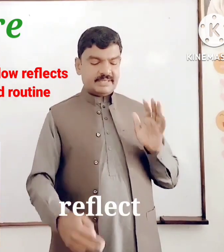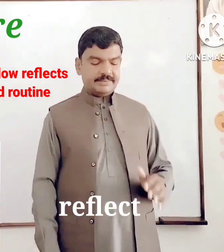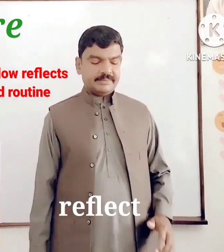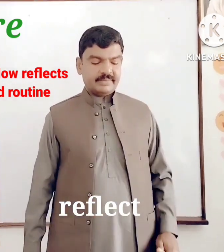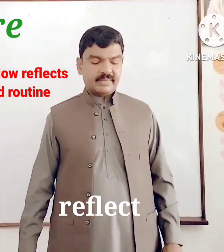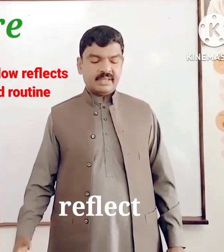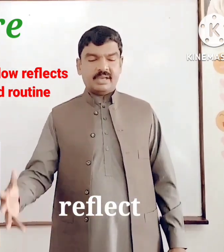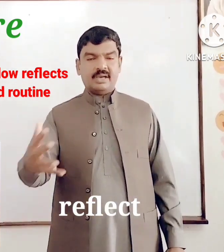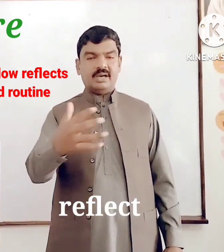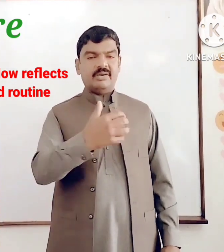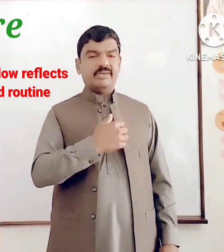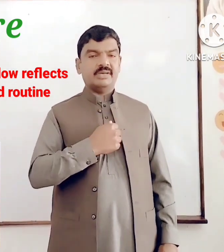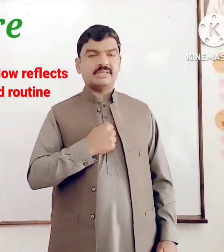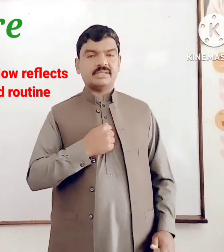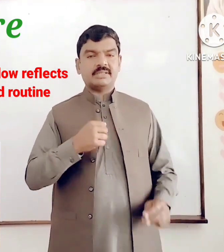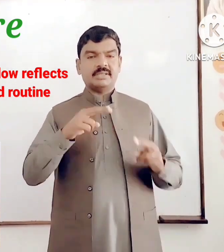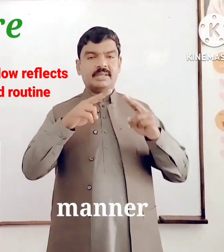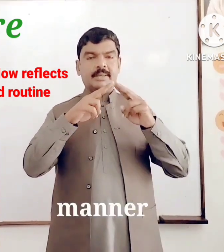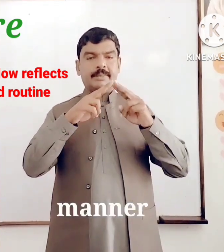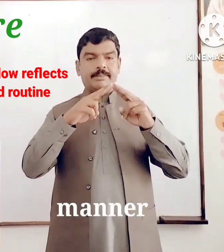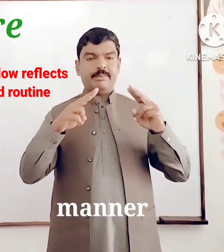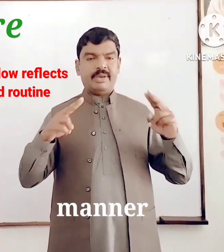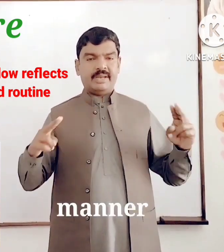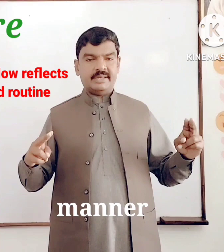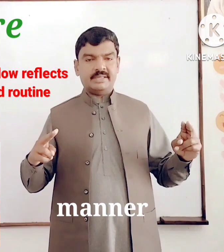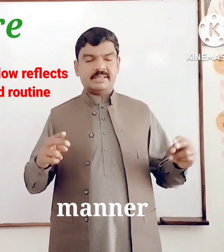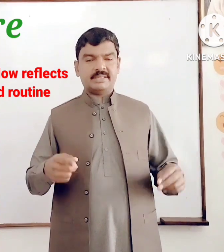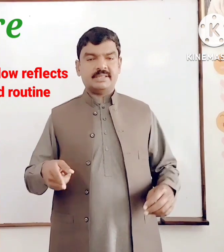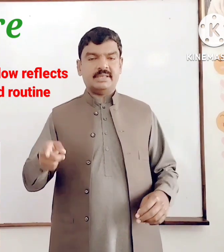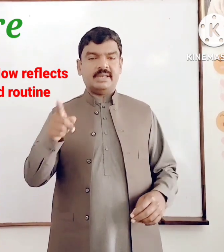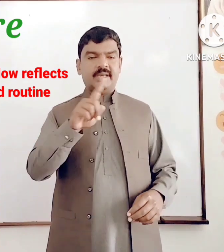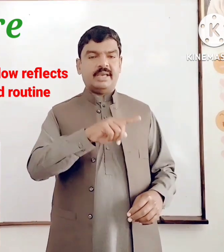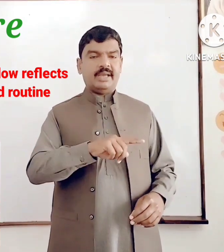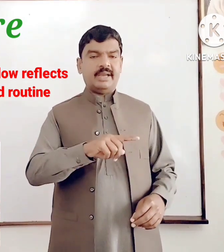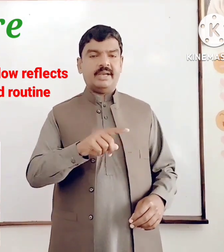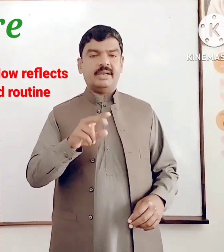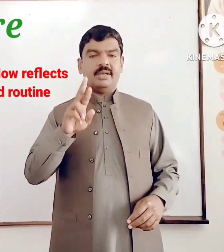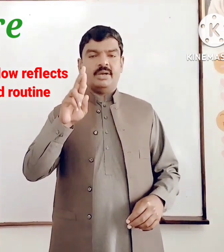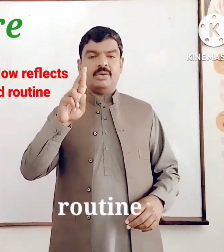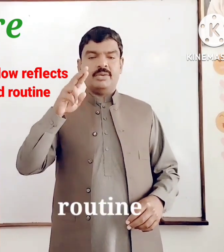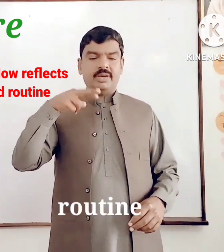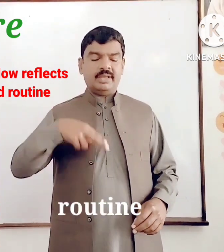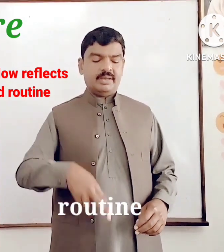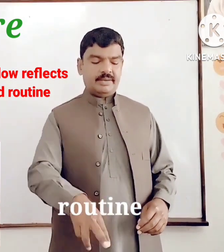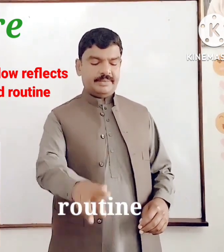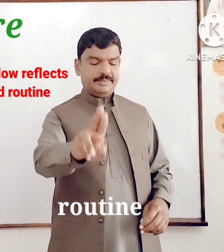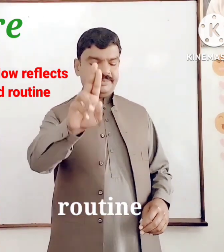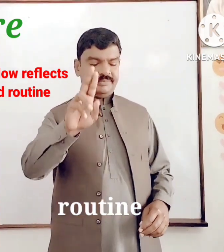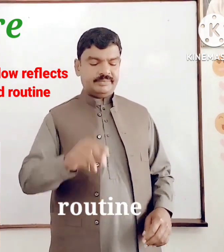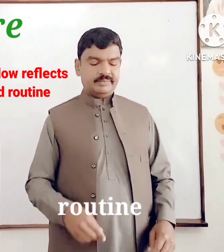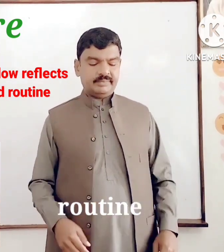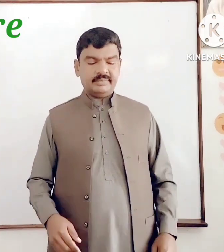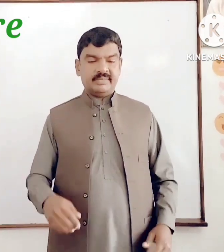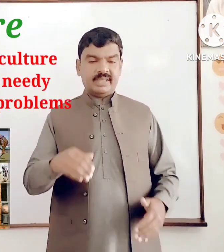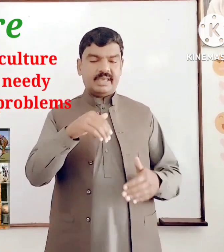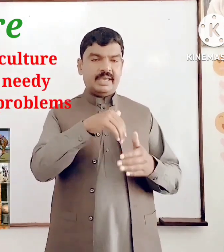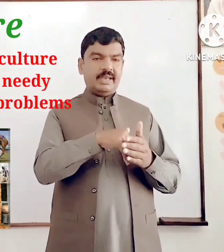reflects our manners and routine.